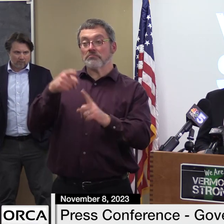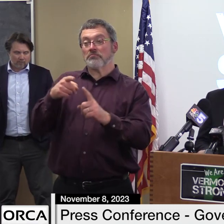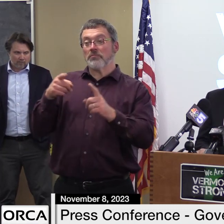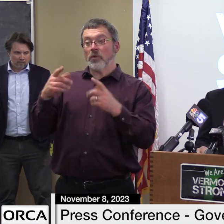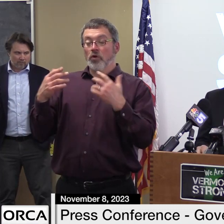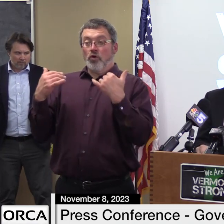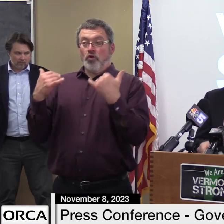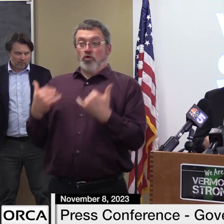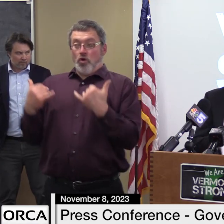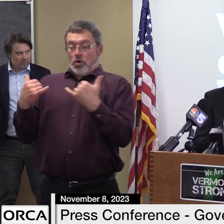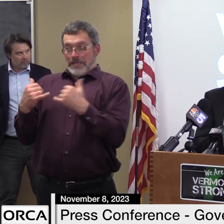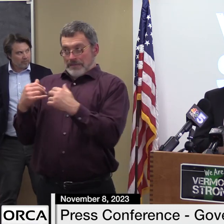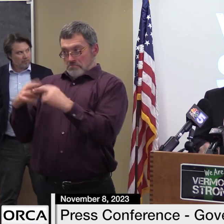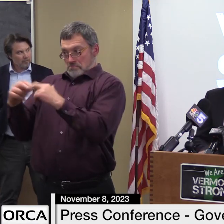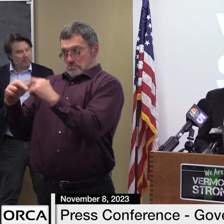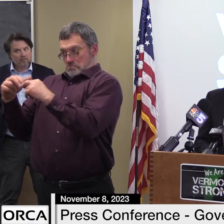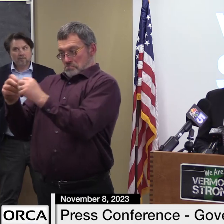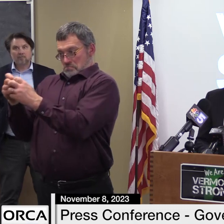production.